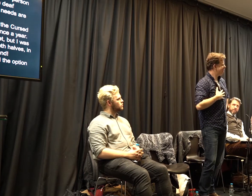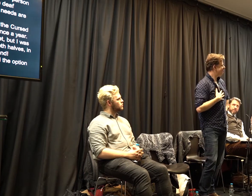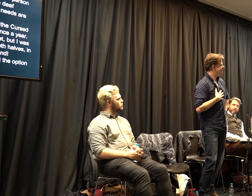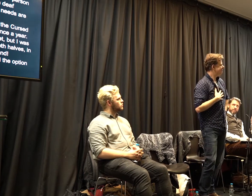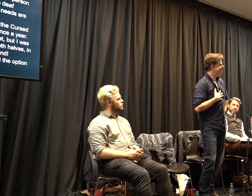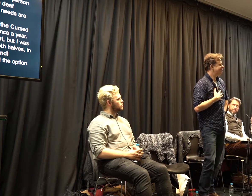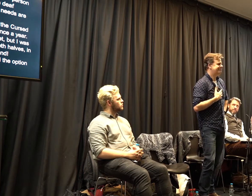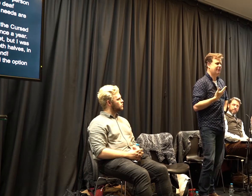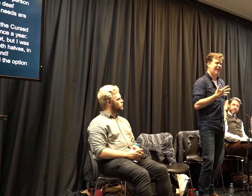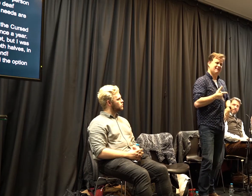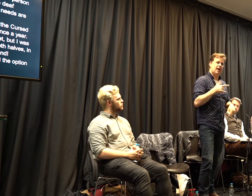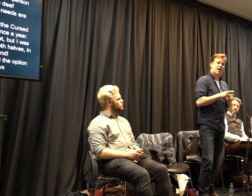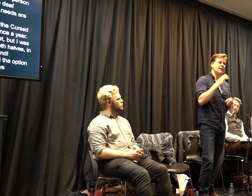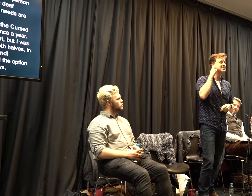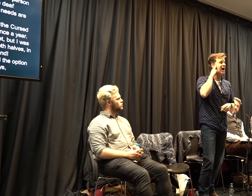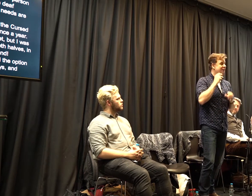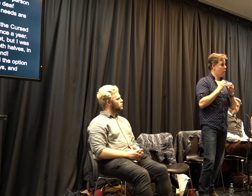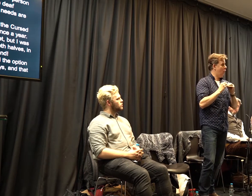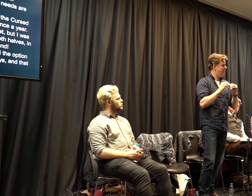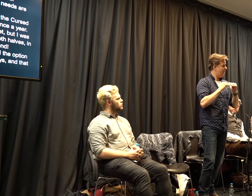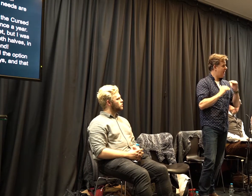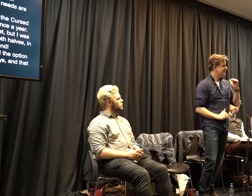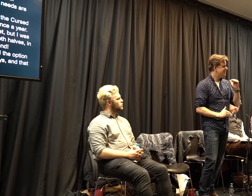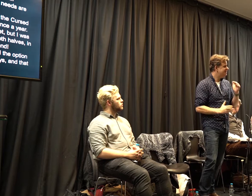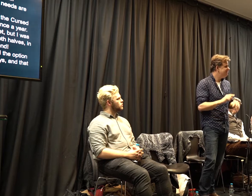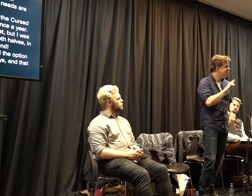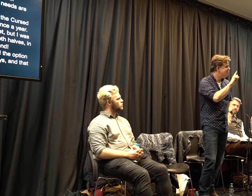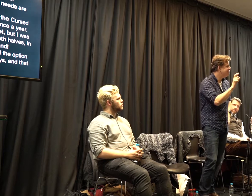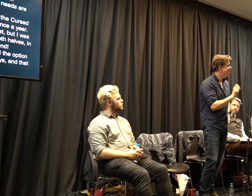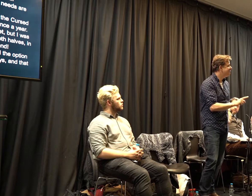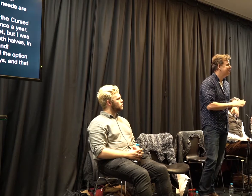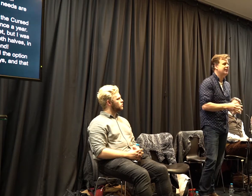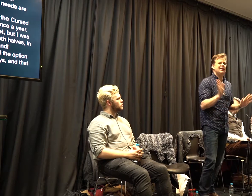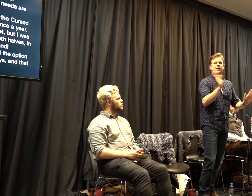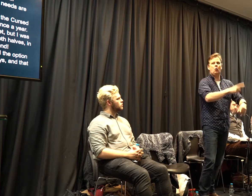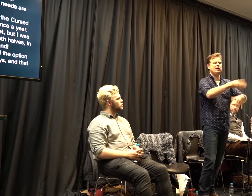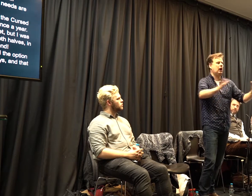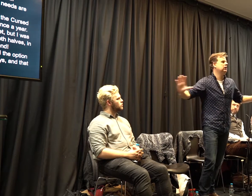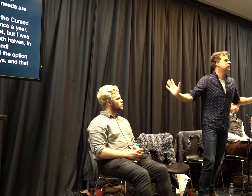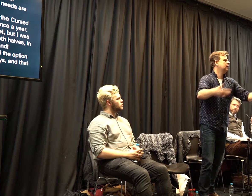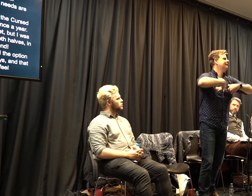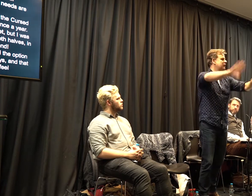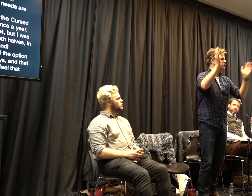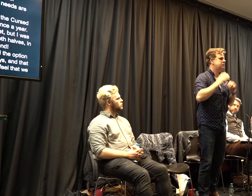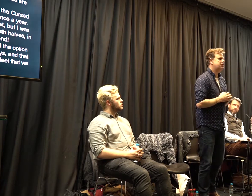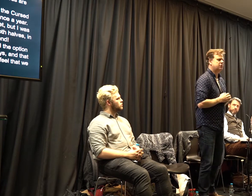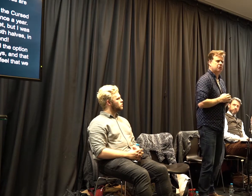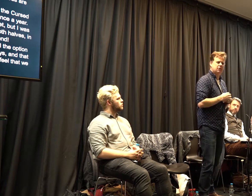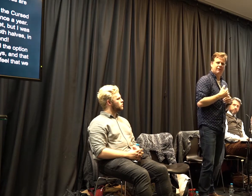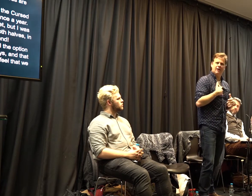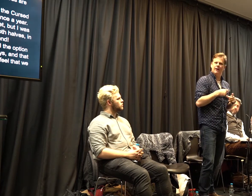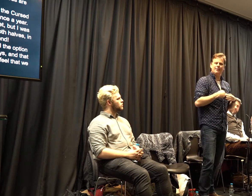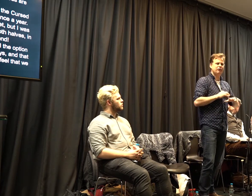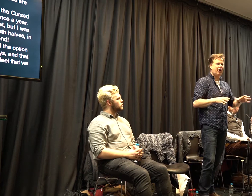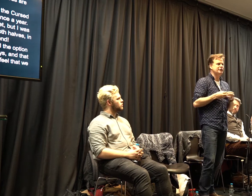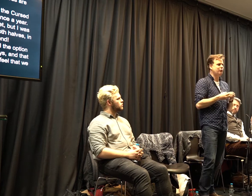different days. And that was not something I could do. I sometimes feel that we are treated as second-class